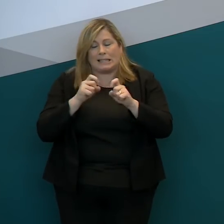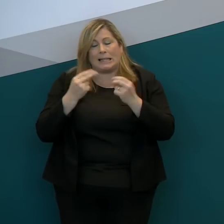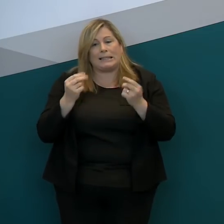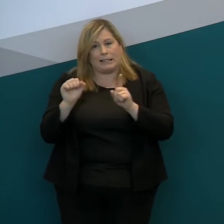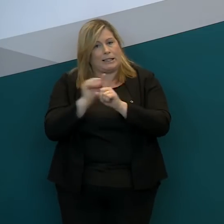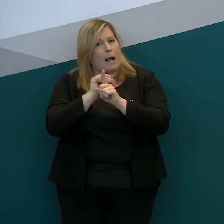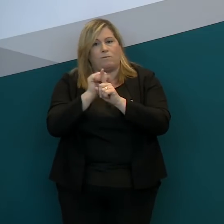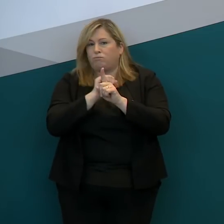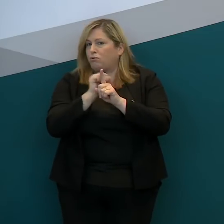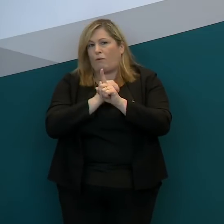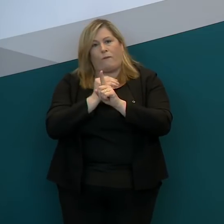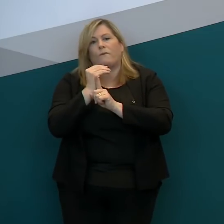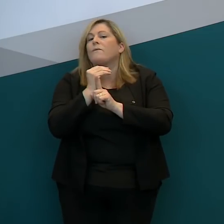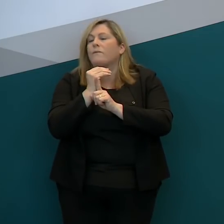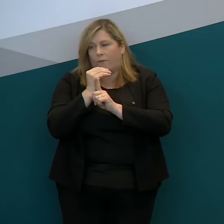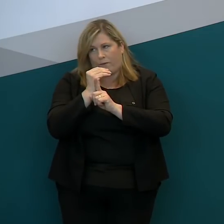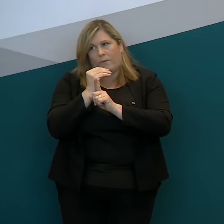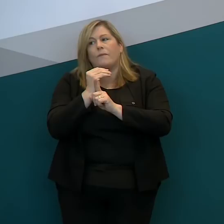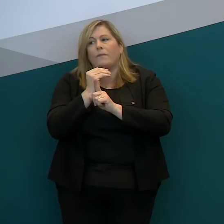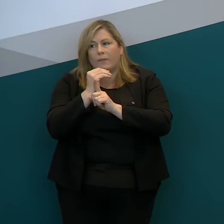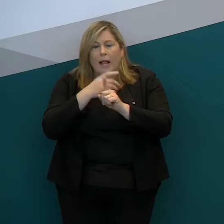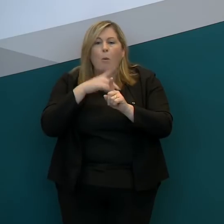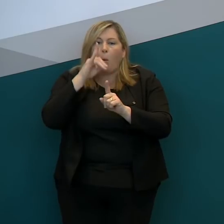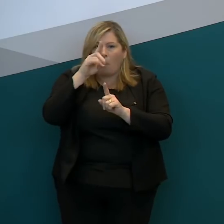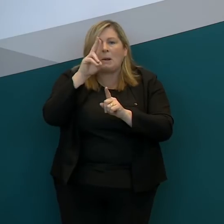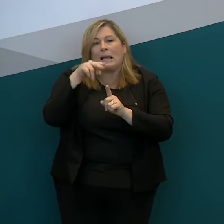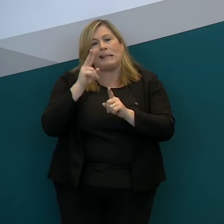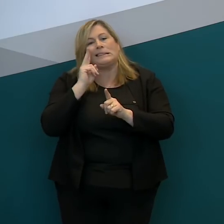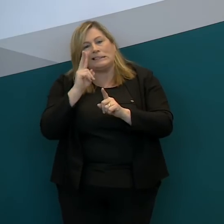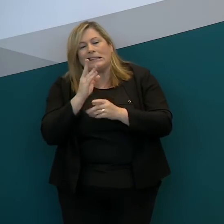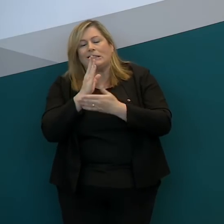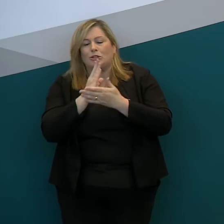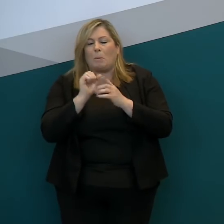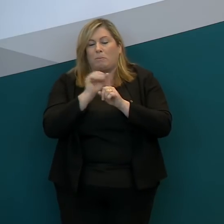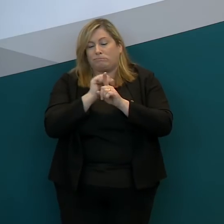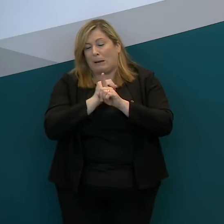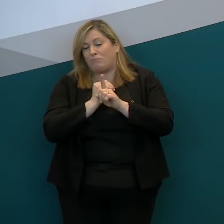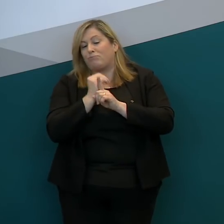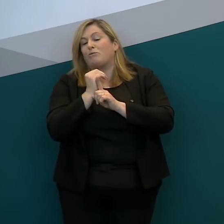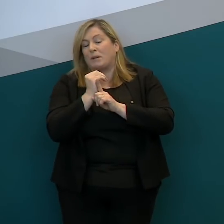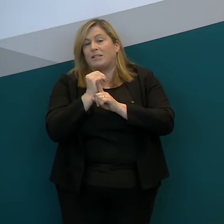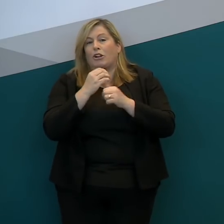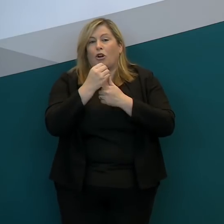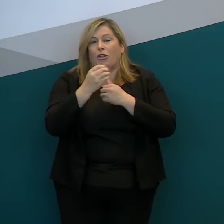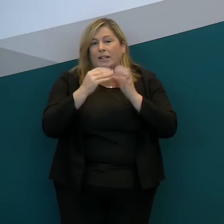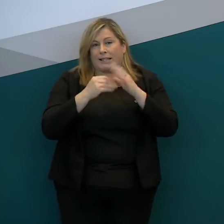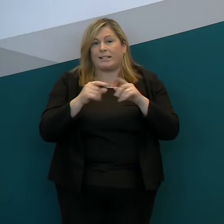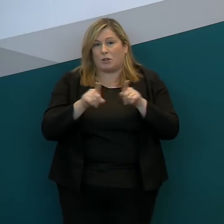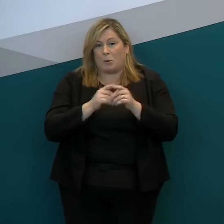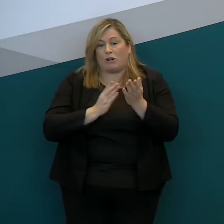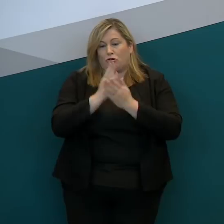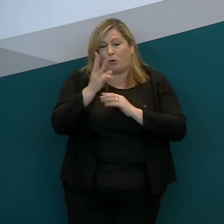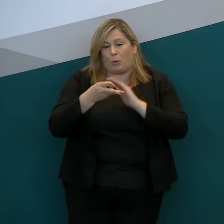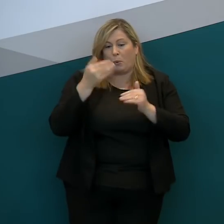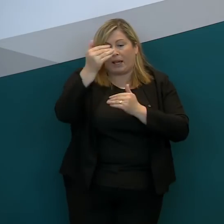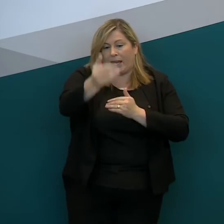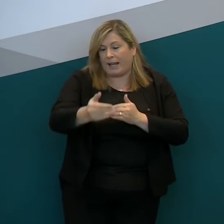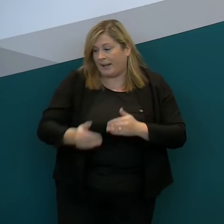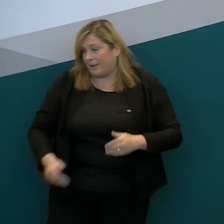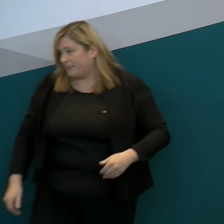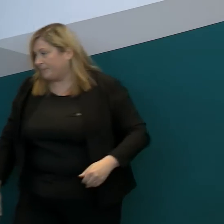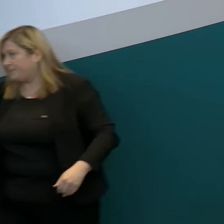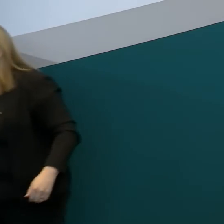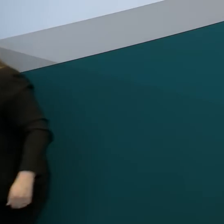that. And I'd still be hopeful that we'll see some of the improvement that we need to see over the course of the remaining part of the week. Thanks very much. Thanks. And